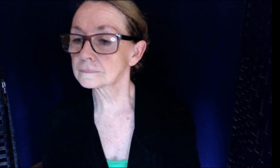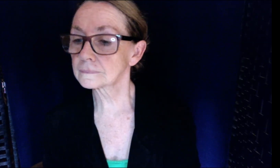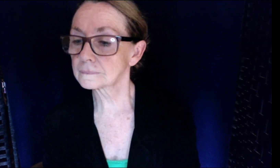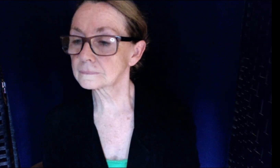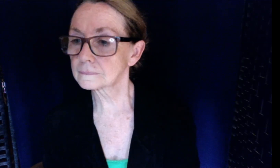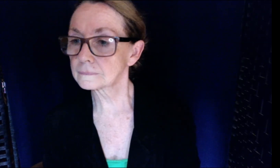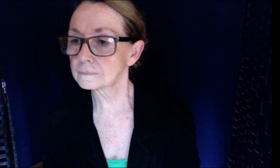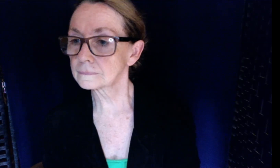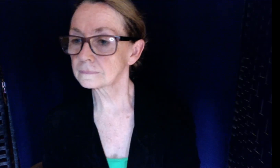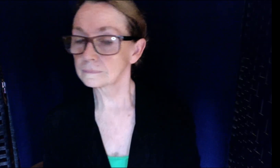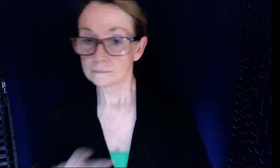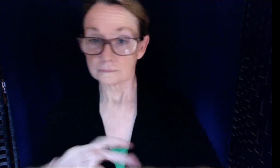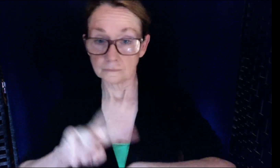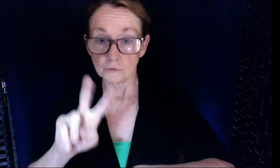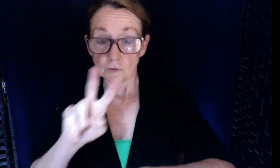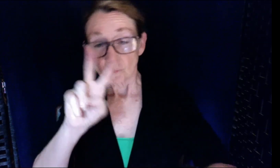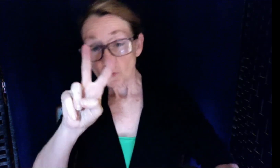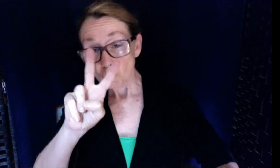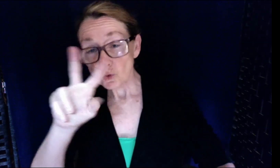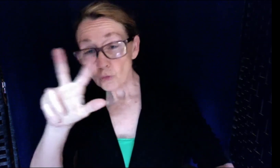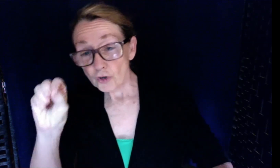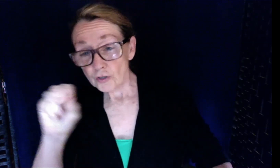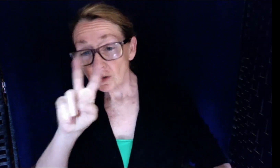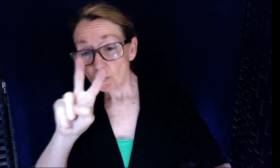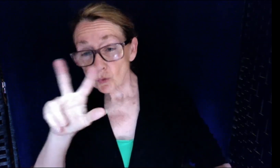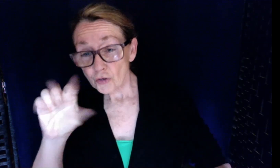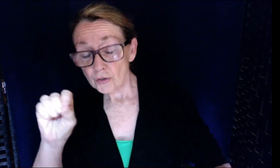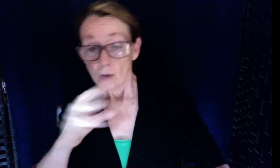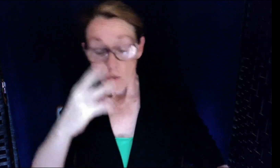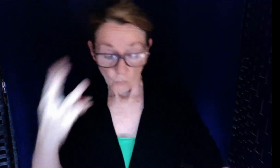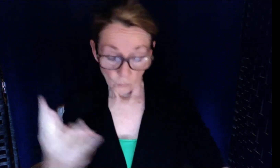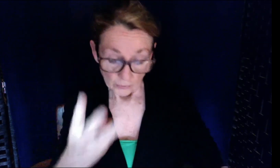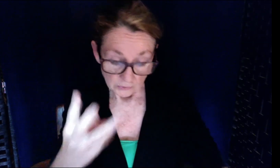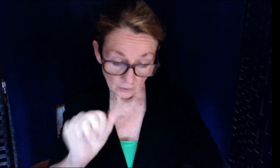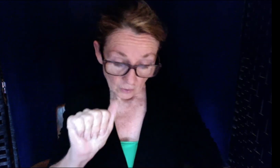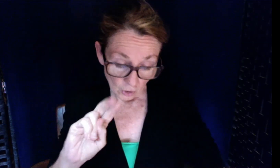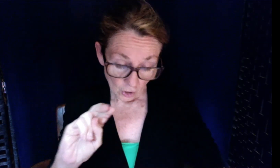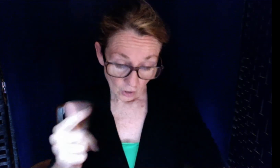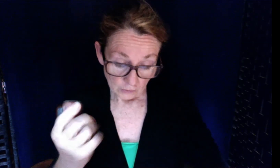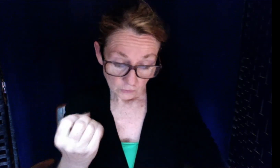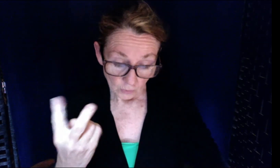At 2:30, does that work for everybody? So Wednesday, August 12th at 2:30?